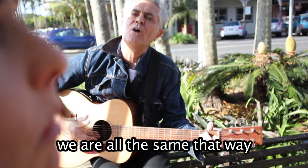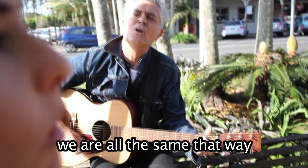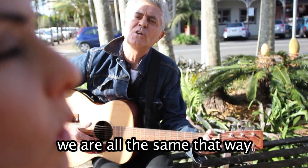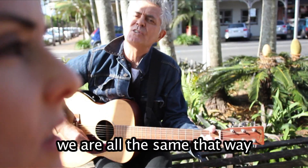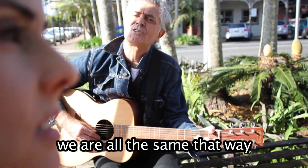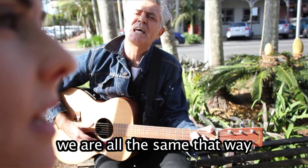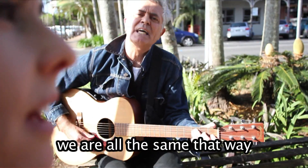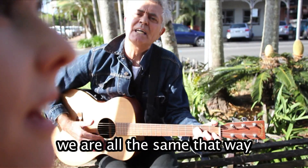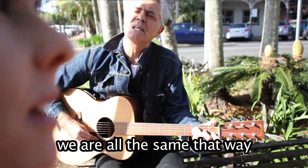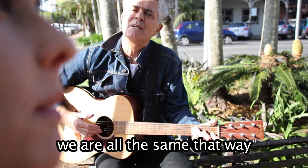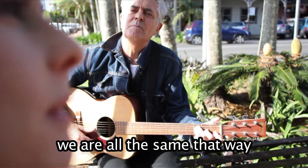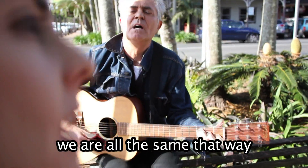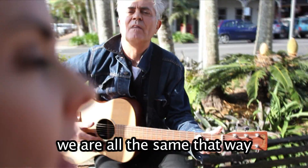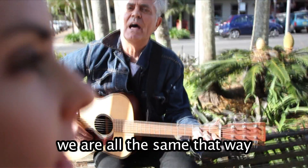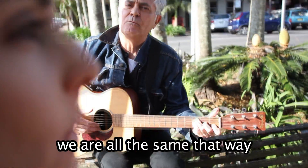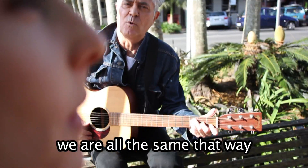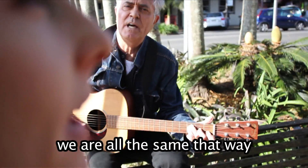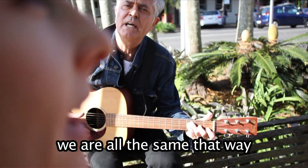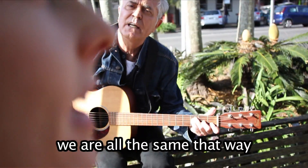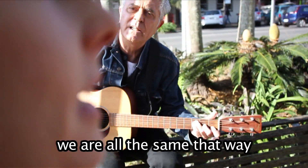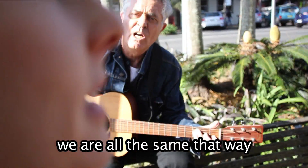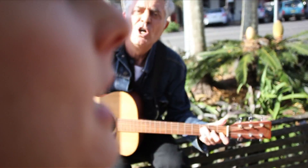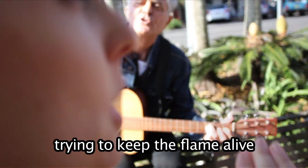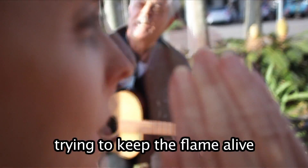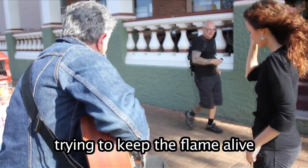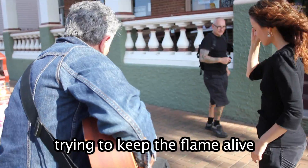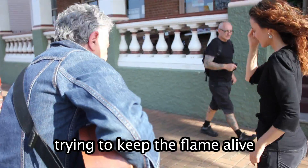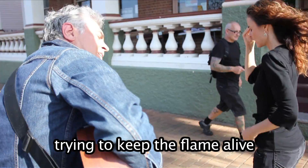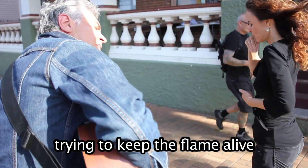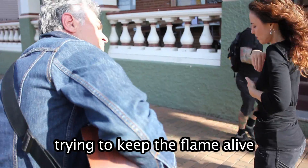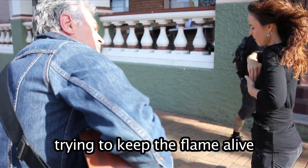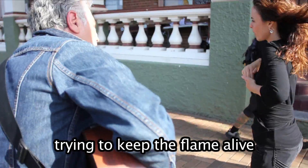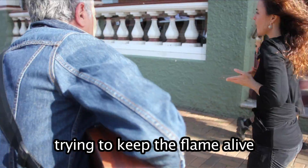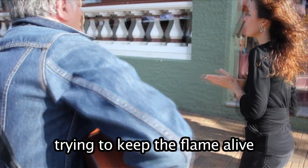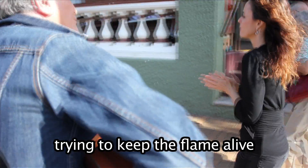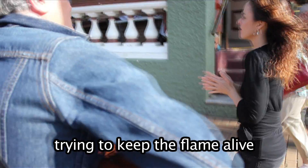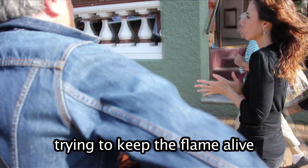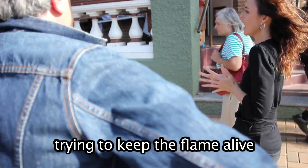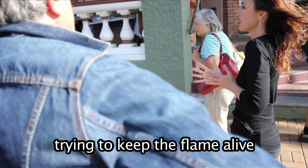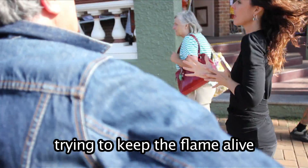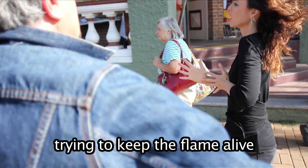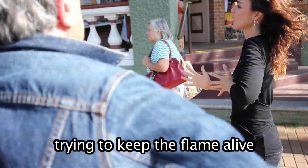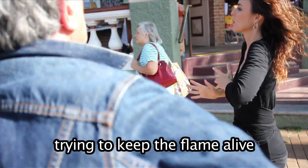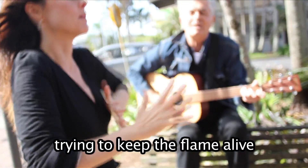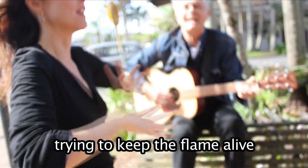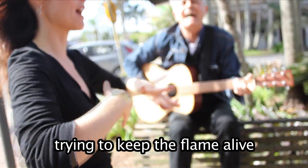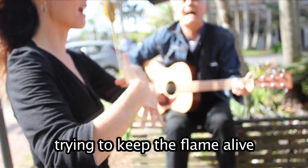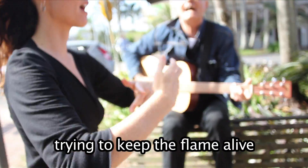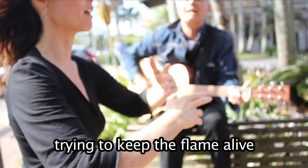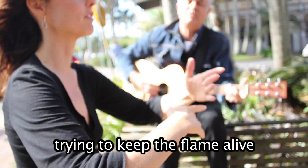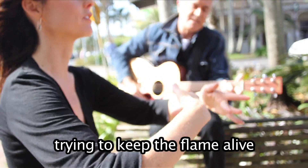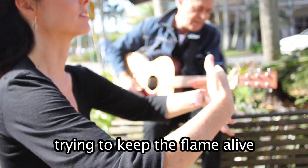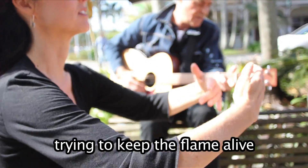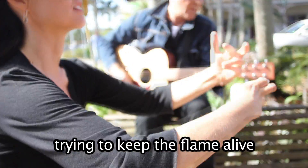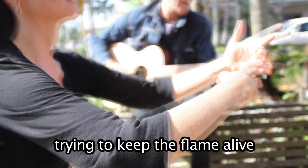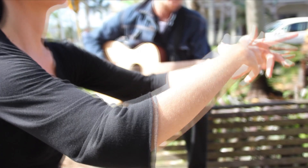are all the same that way. Trying to keep the flame alive,